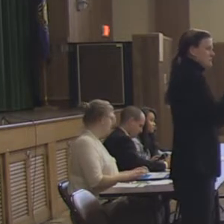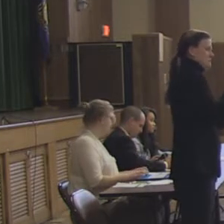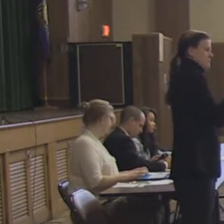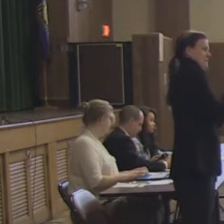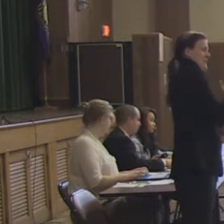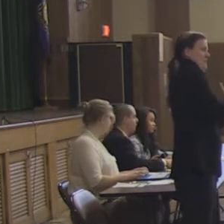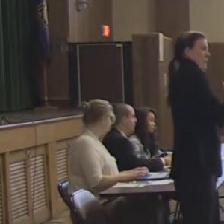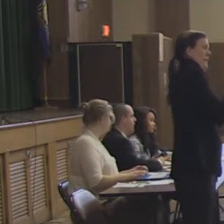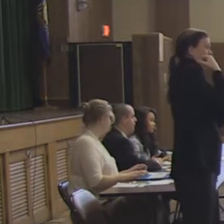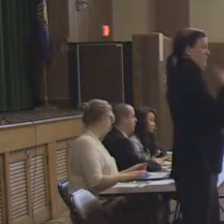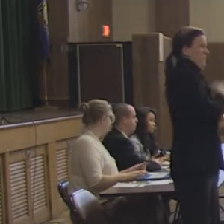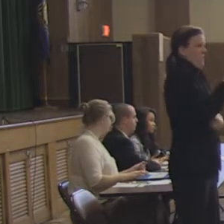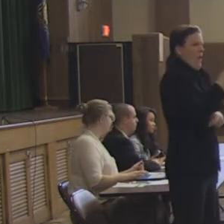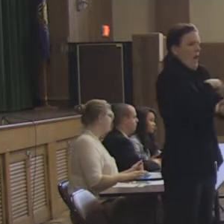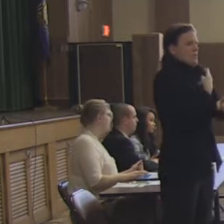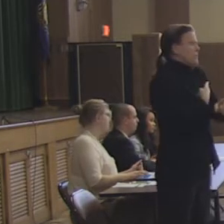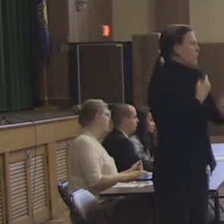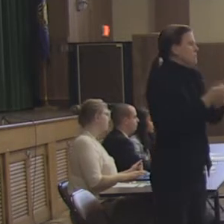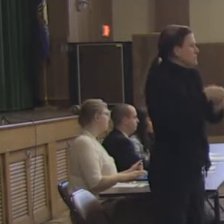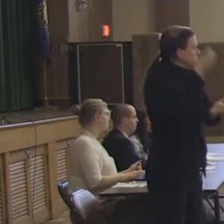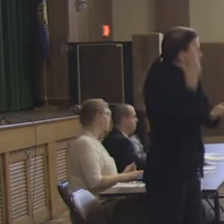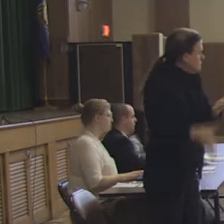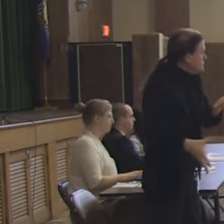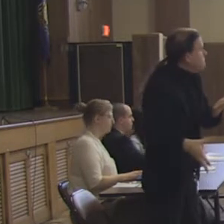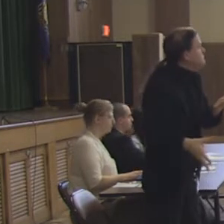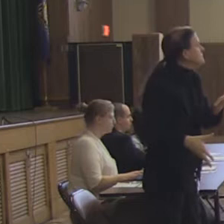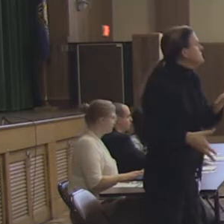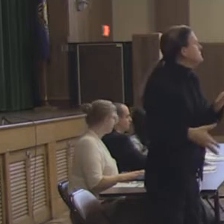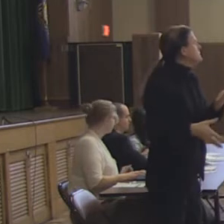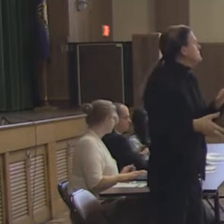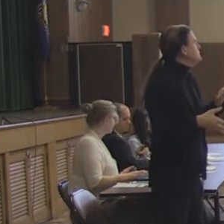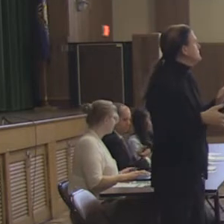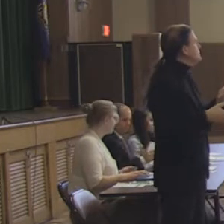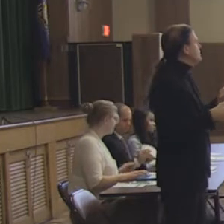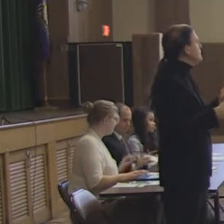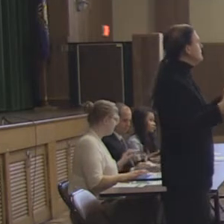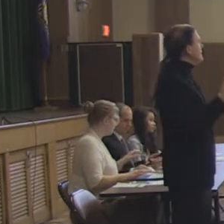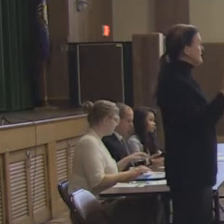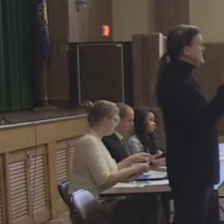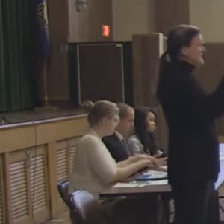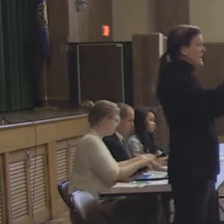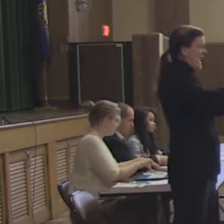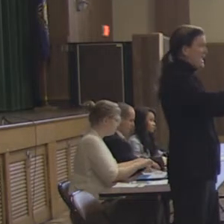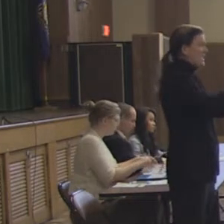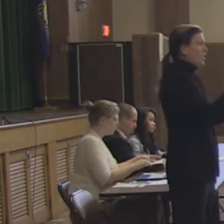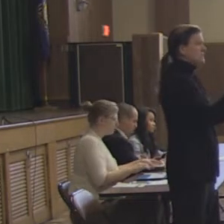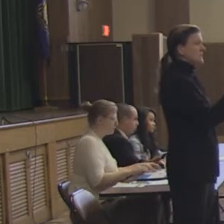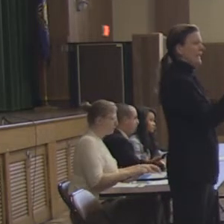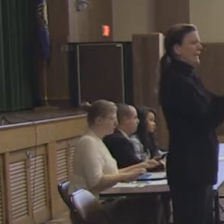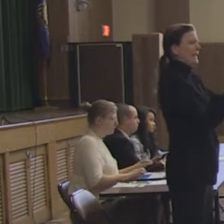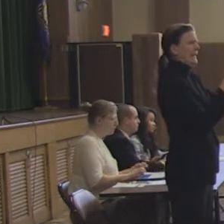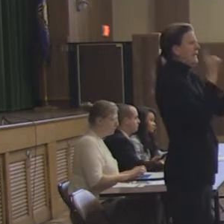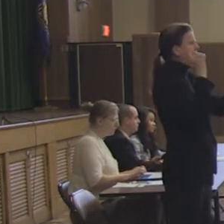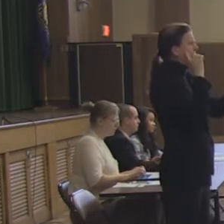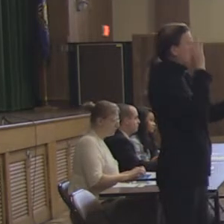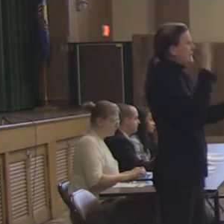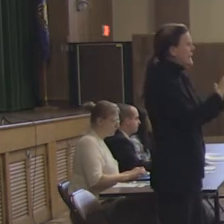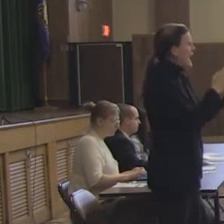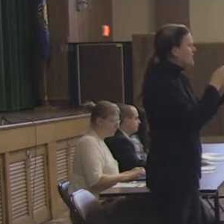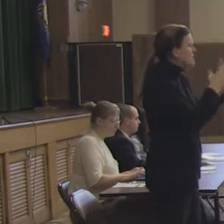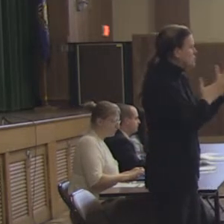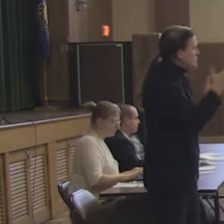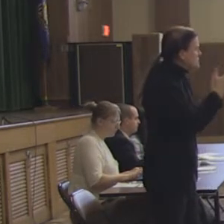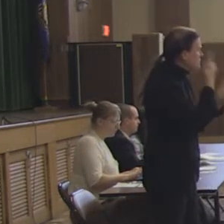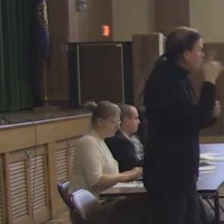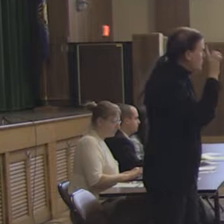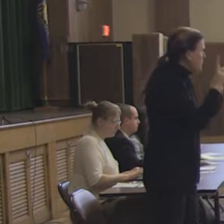beneficial services to people with mental health disability. And then today I heard often the lack of interpretive services for